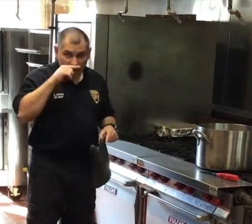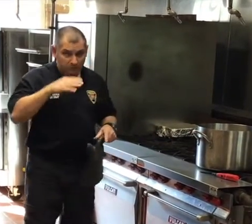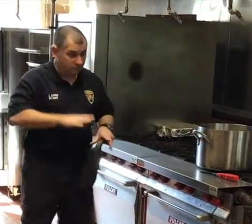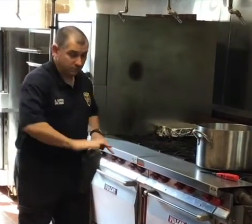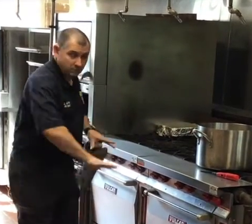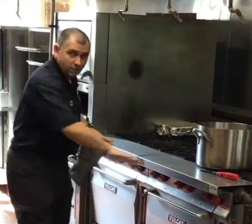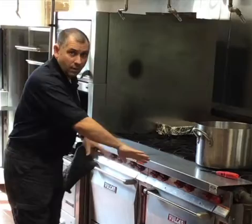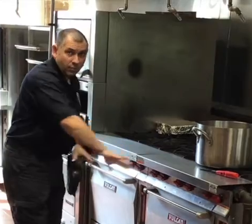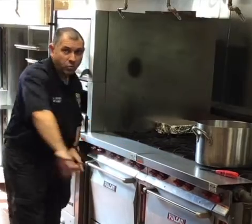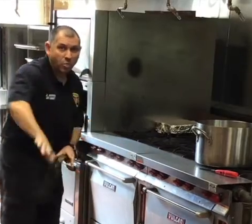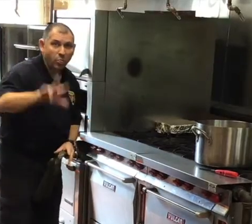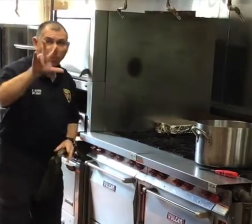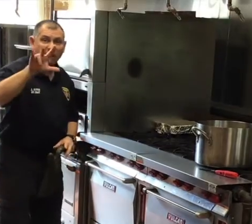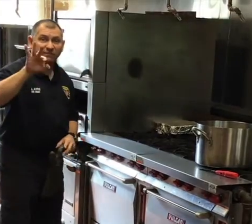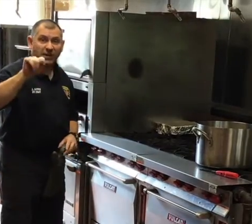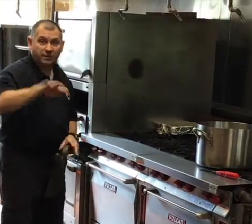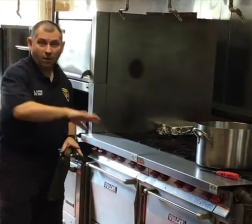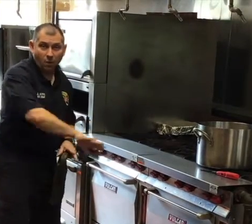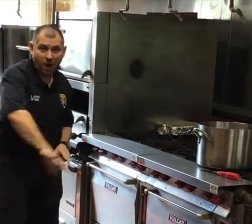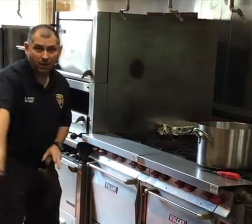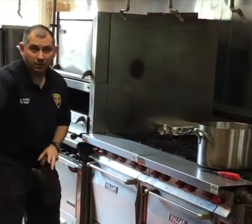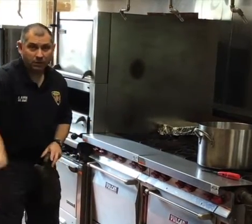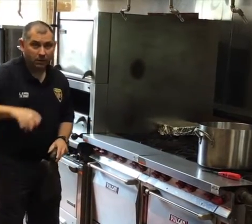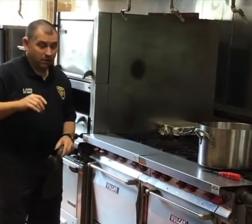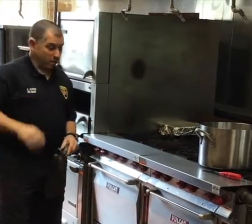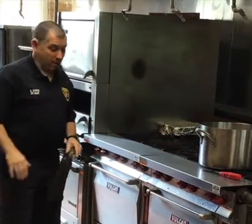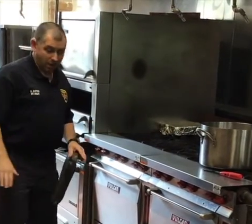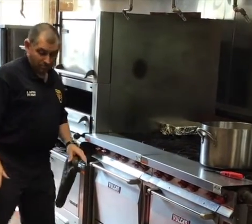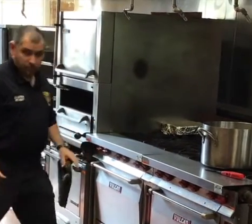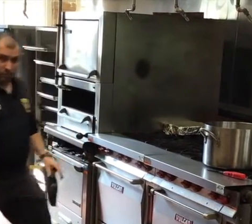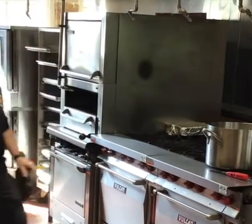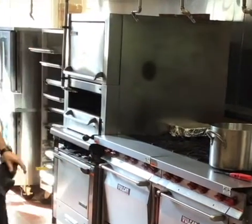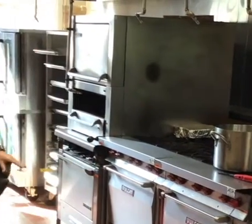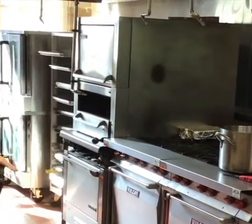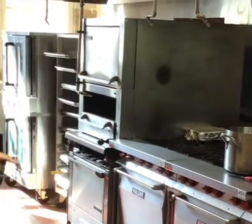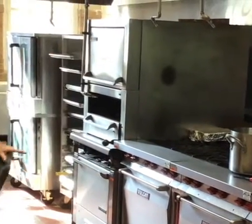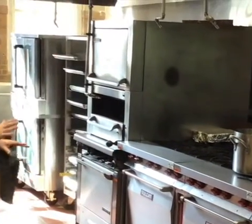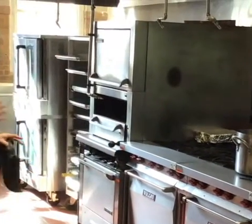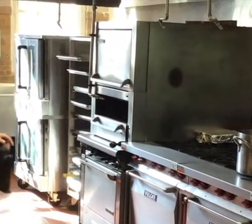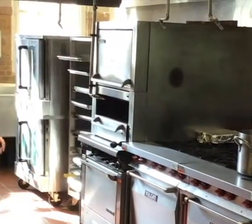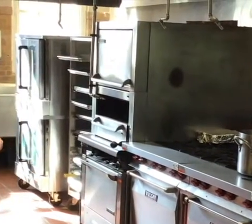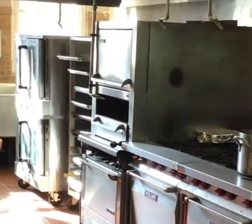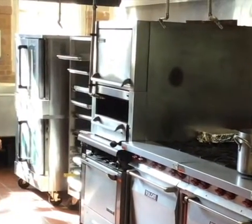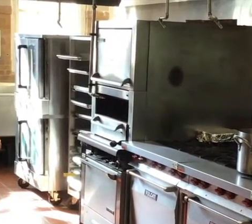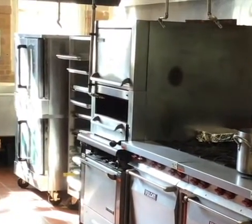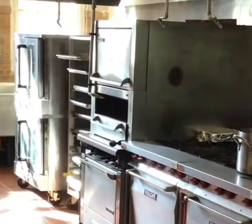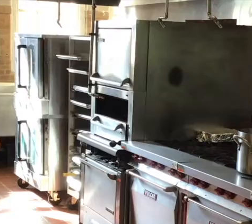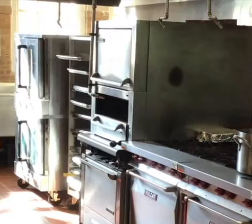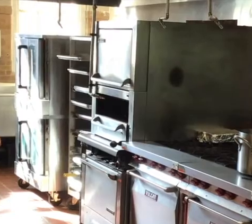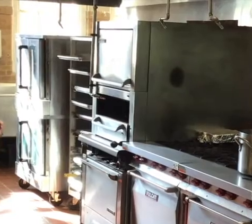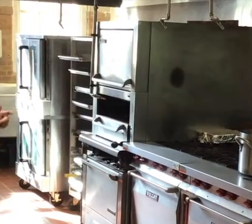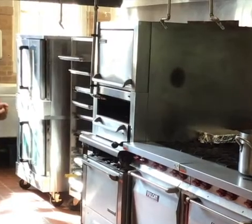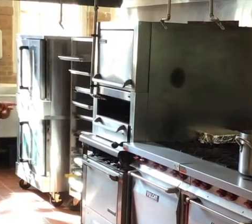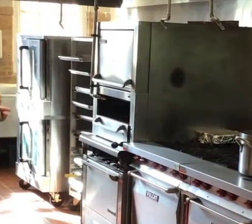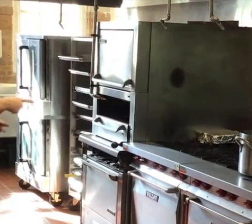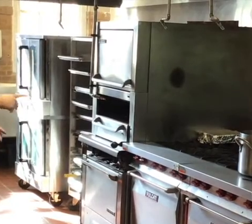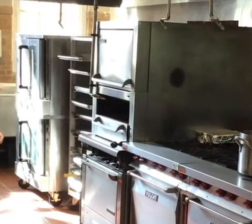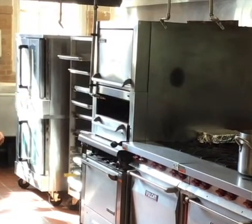Now, when you open the oven, it's hot too, so you don't want any children near it. You want the children to be at least 3 feet away. So